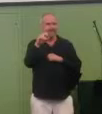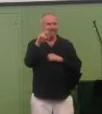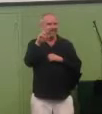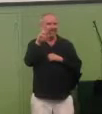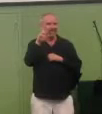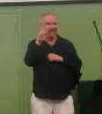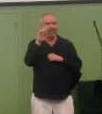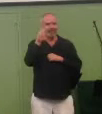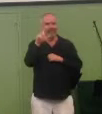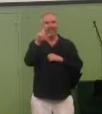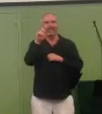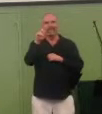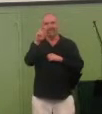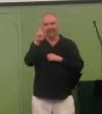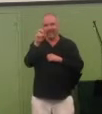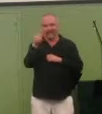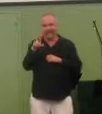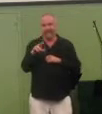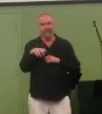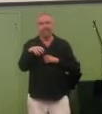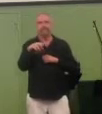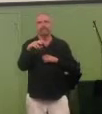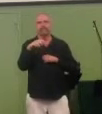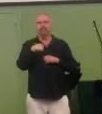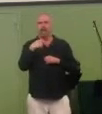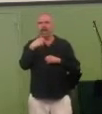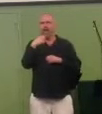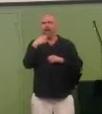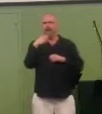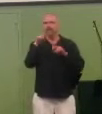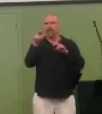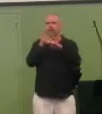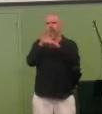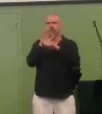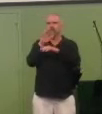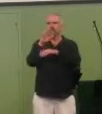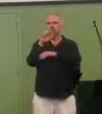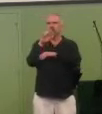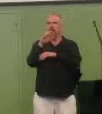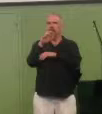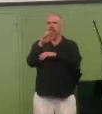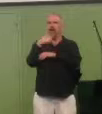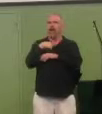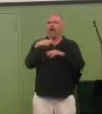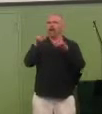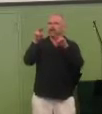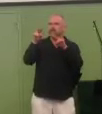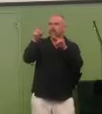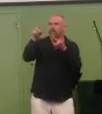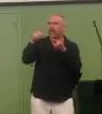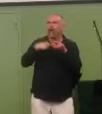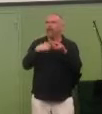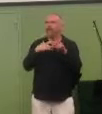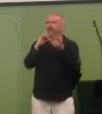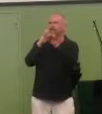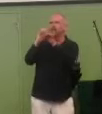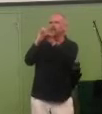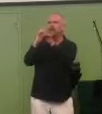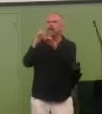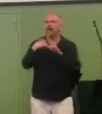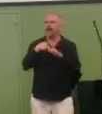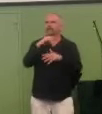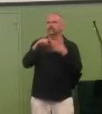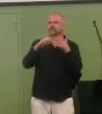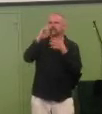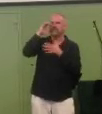was Nureyev. I looked like him. I had his face. I was confused in the same way he was. I holed myself